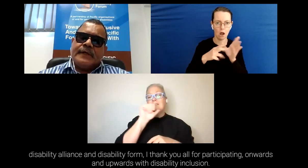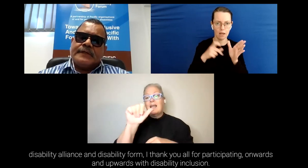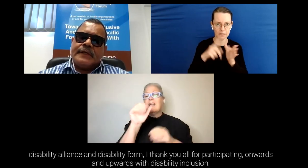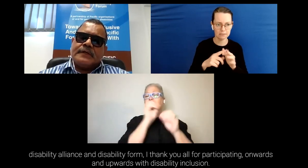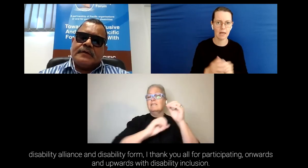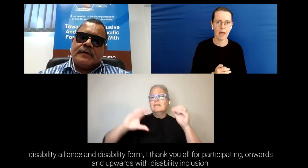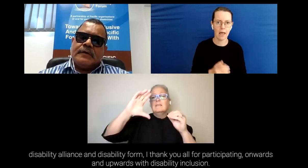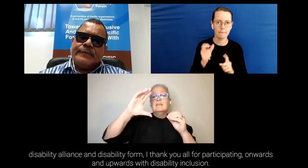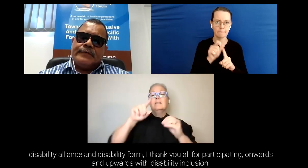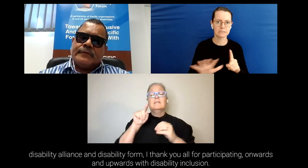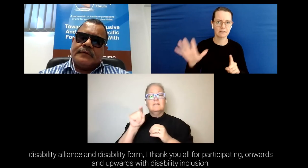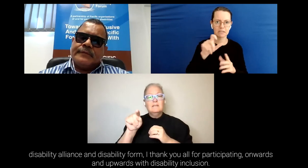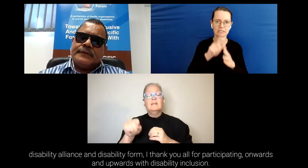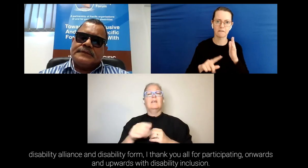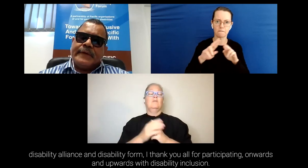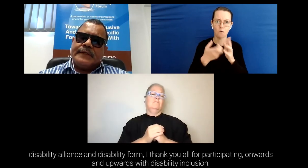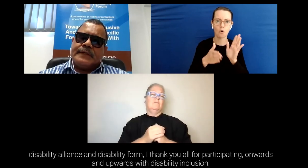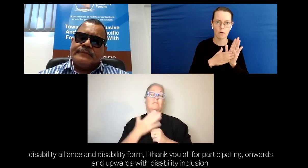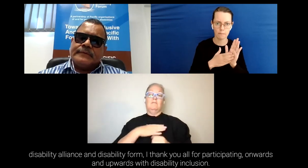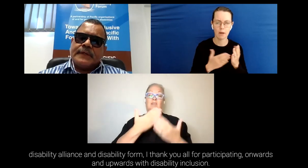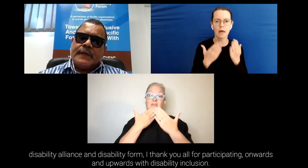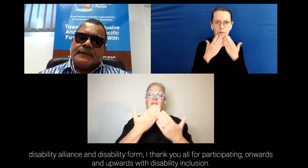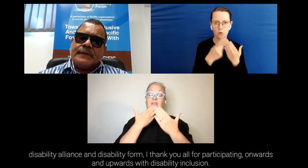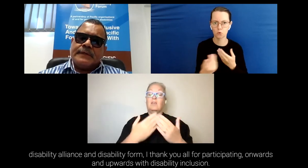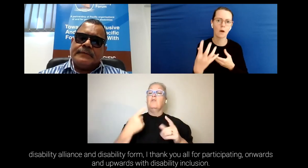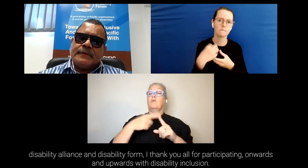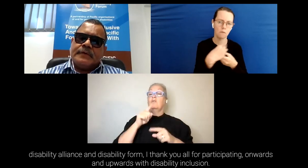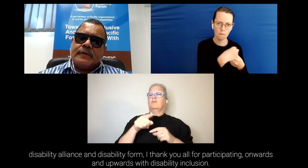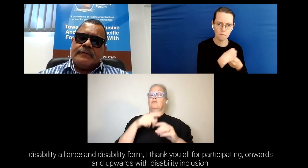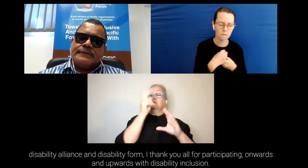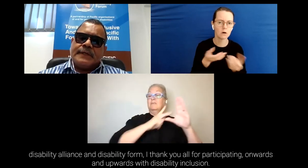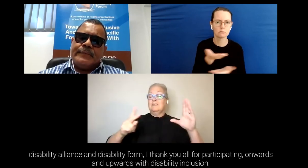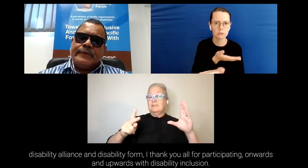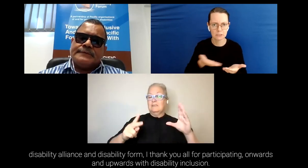Forum, thank all of you participating, and